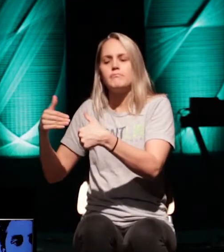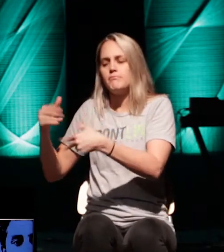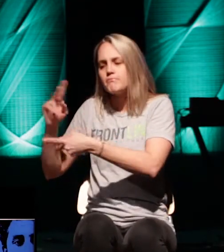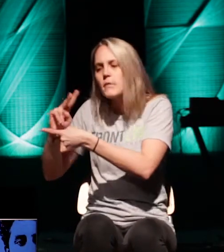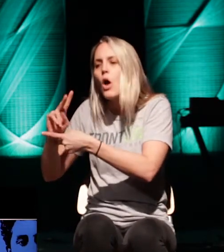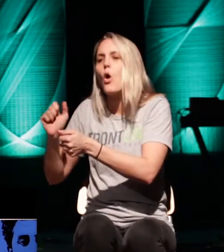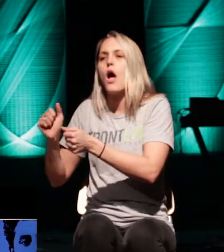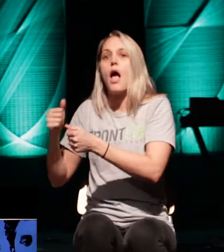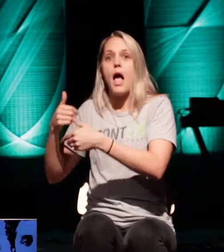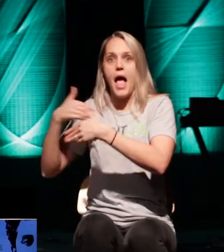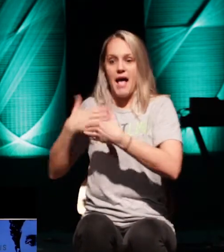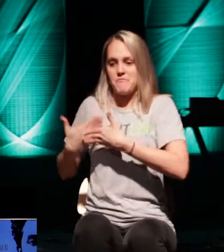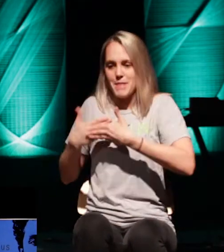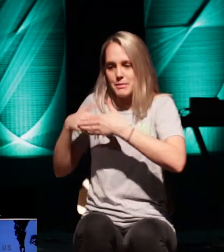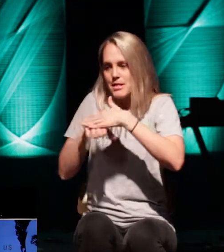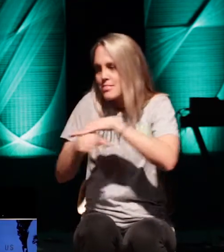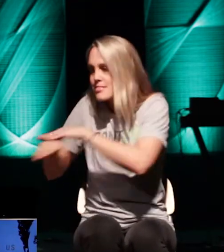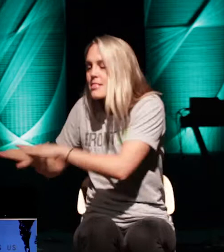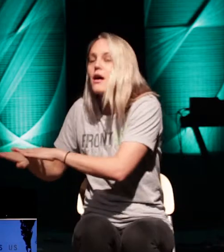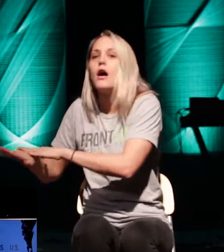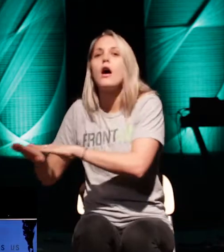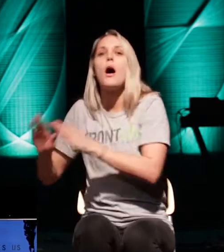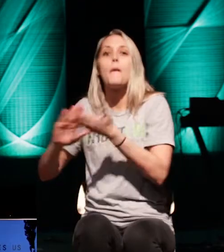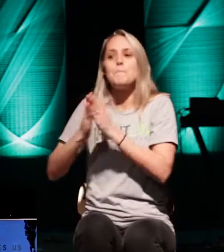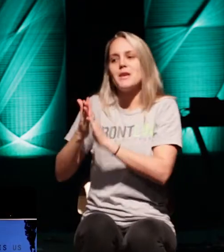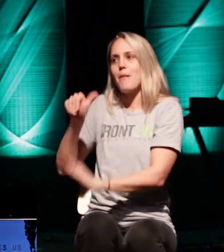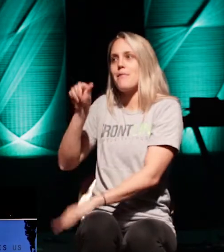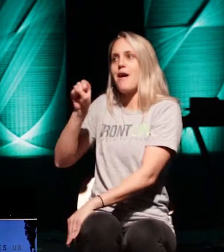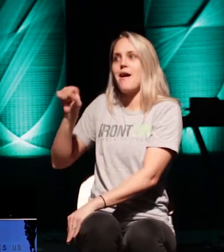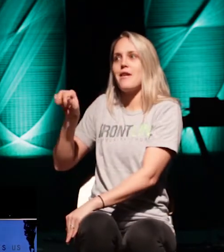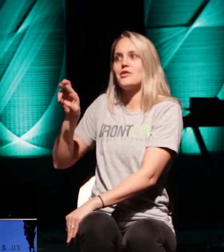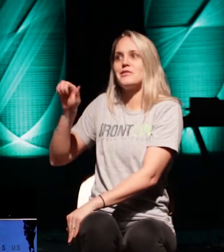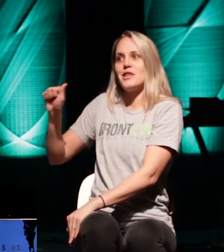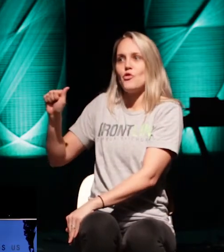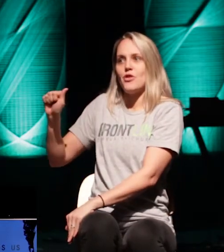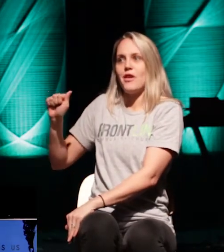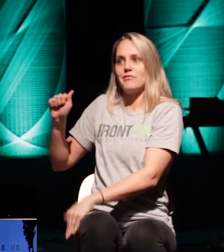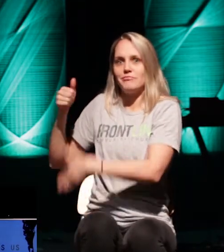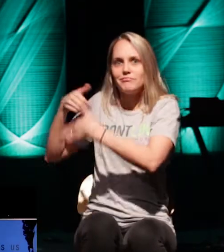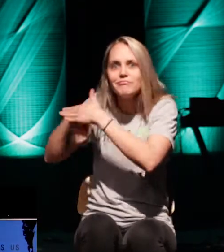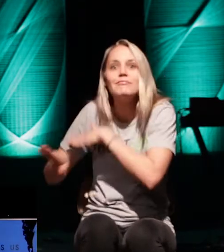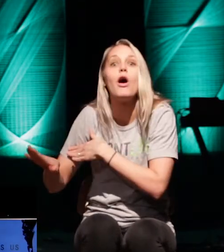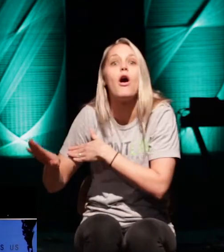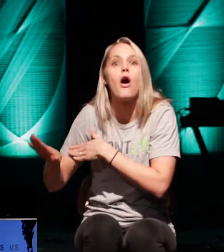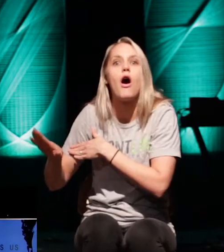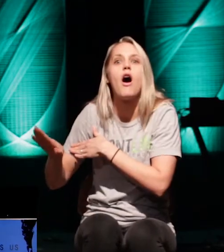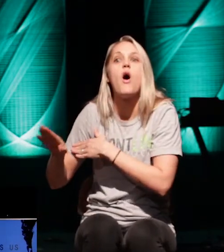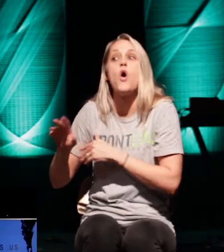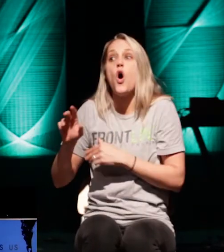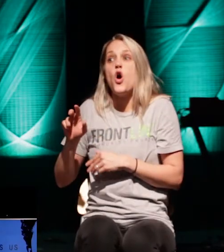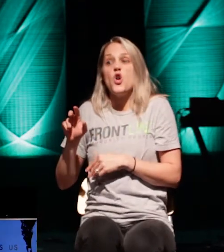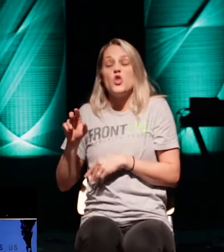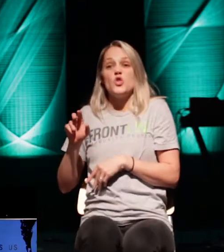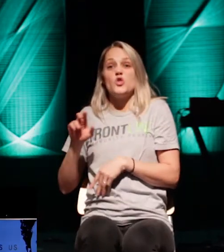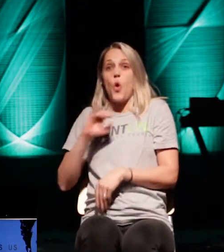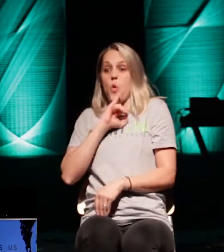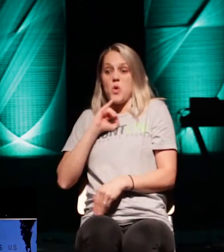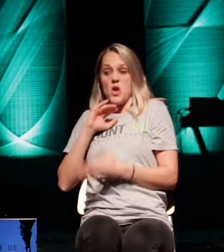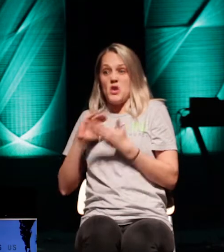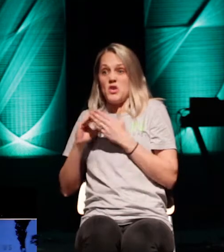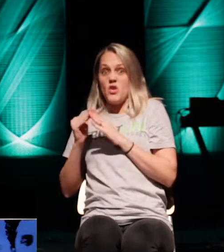they've been assimilated into the Assyrian culture. So people groups in this time hated the